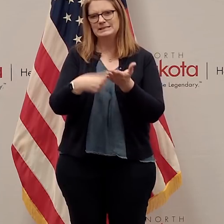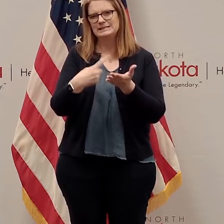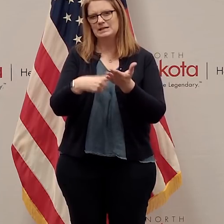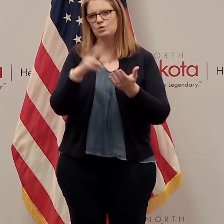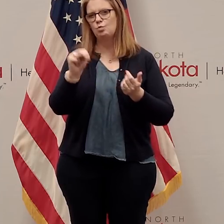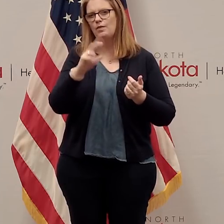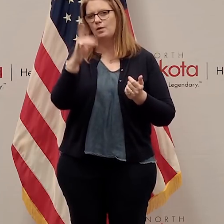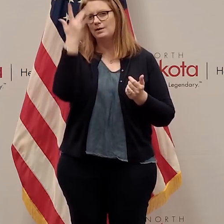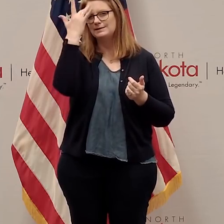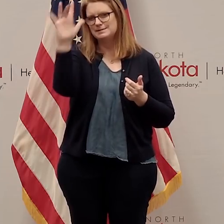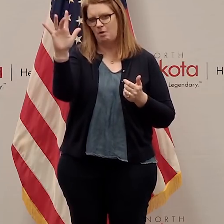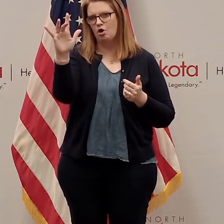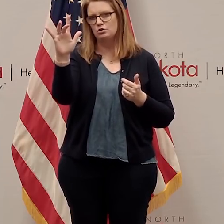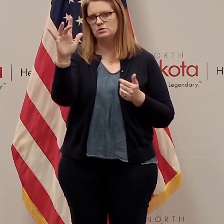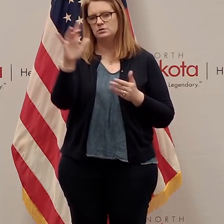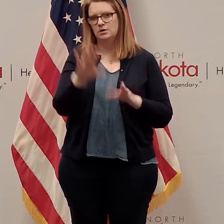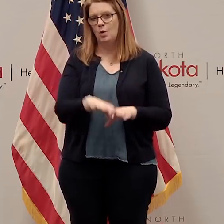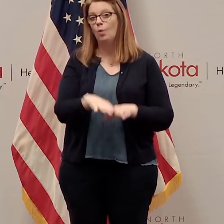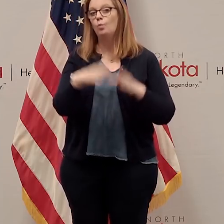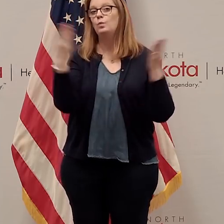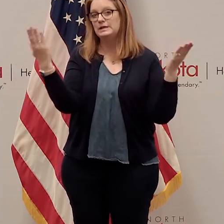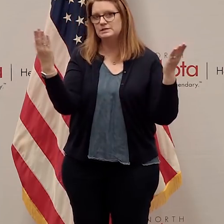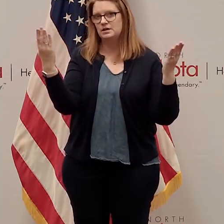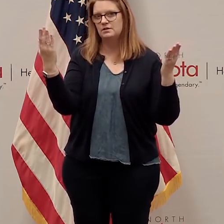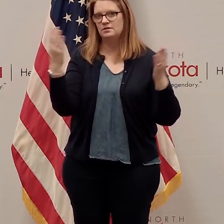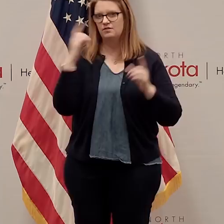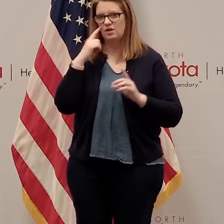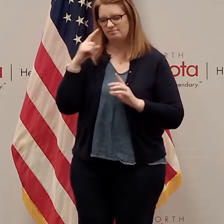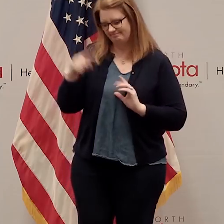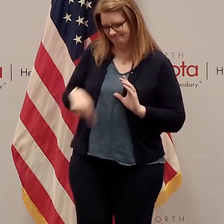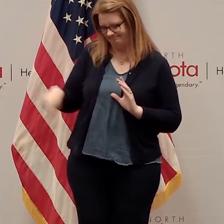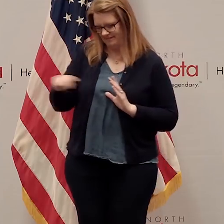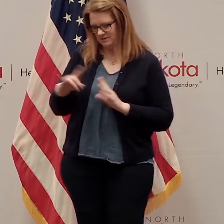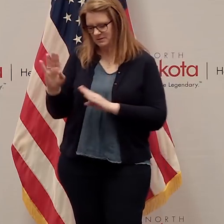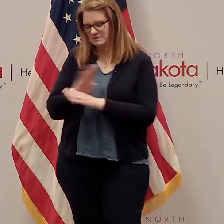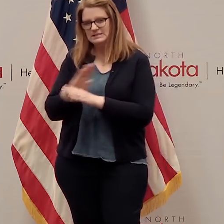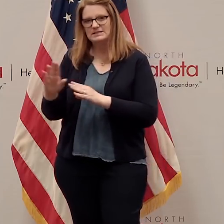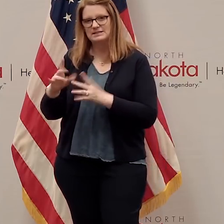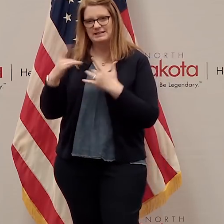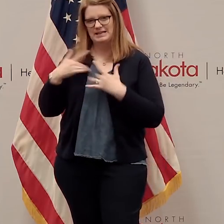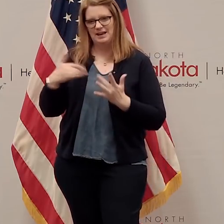Dakota Smart Restart guidelines for the high contact businesses.